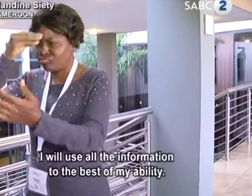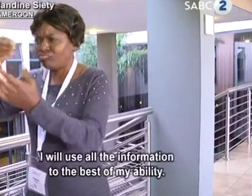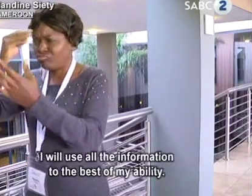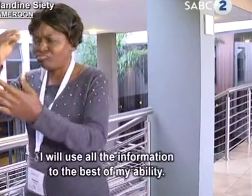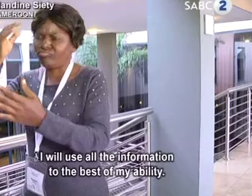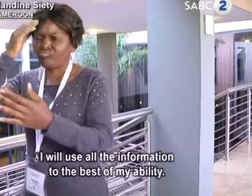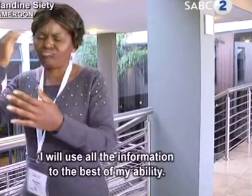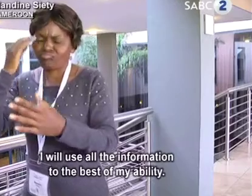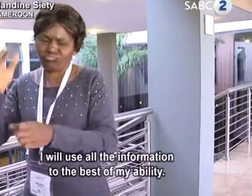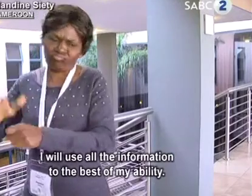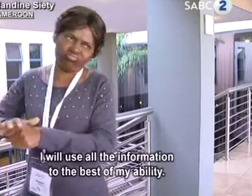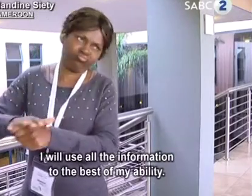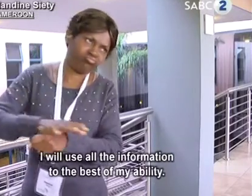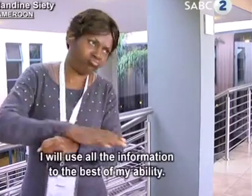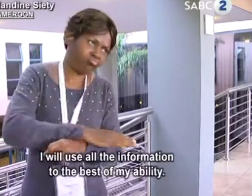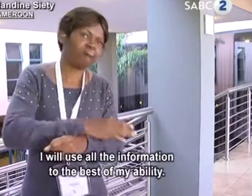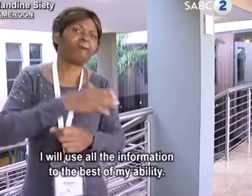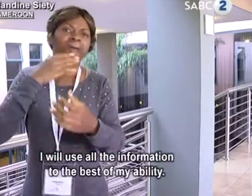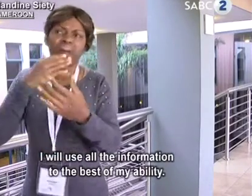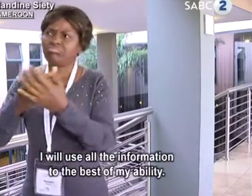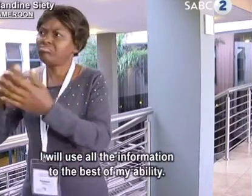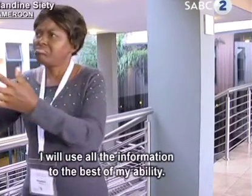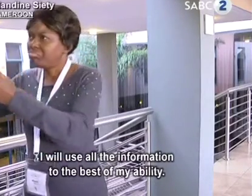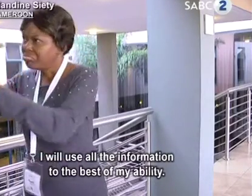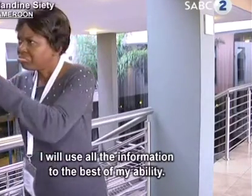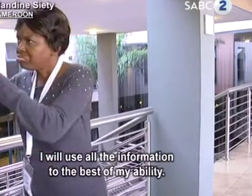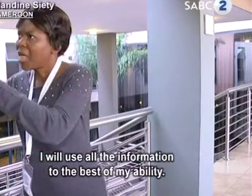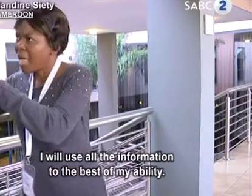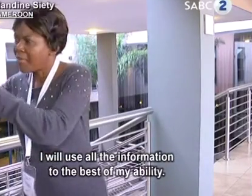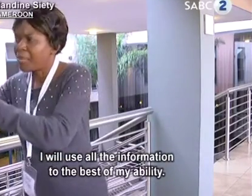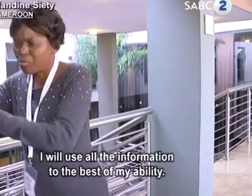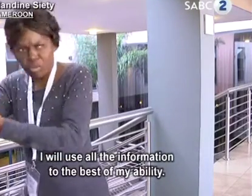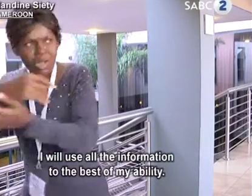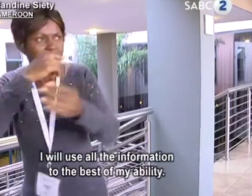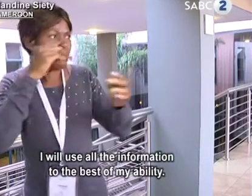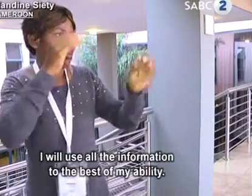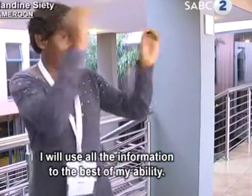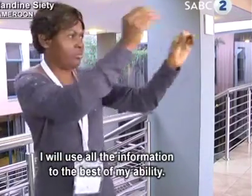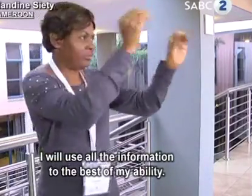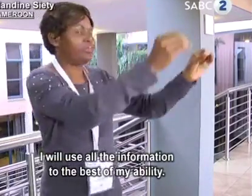I will use all the information to the best of my ability.